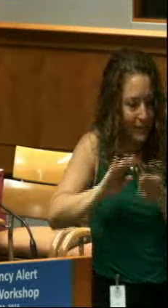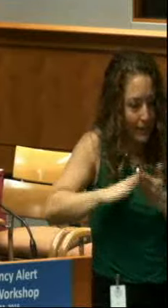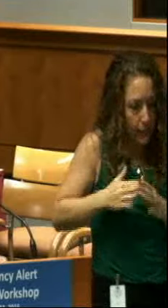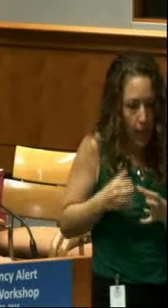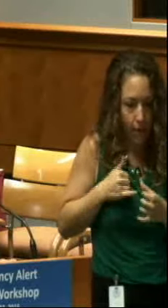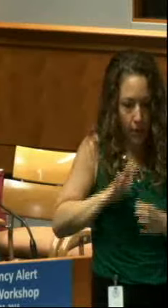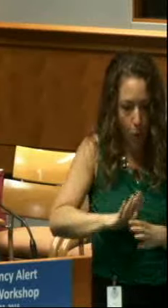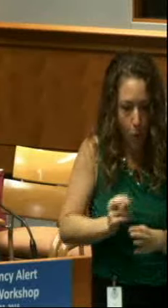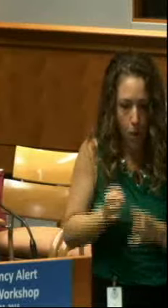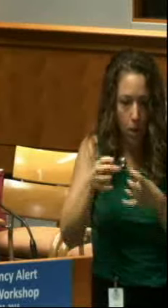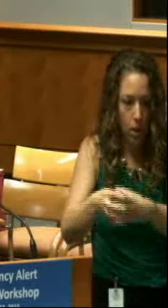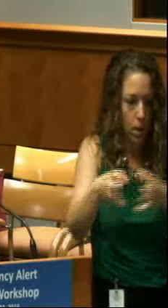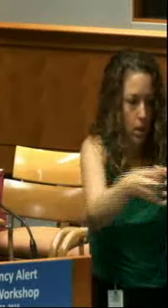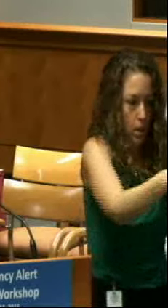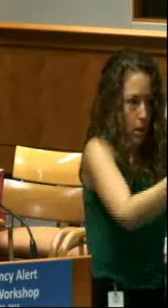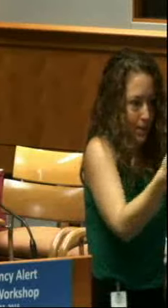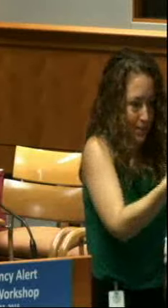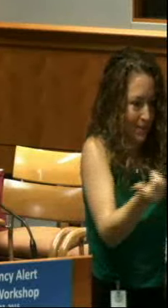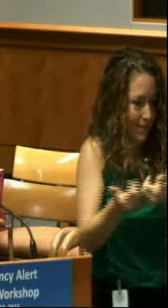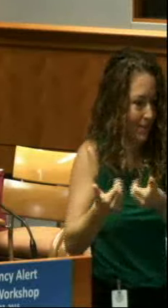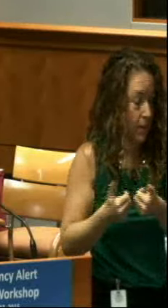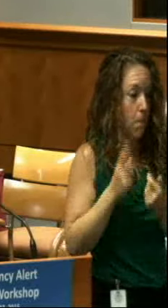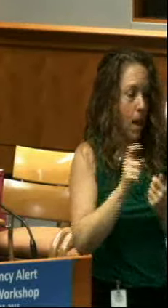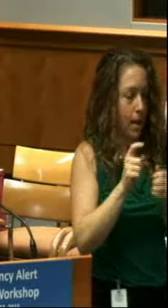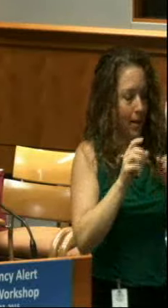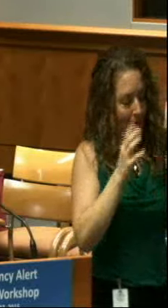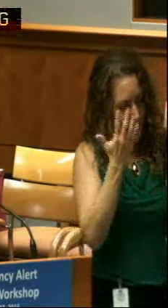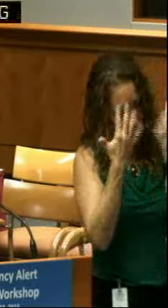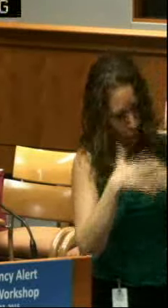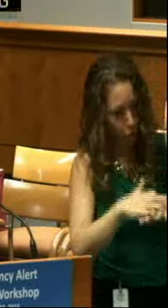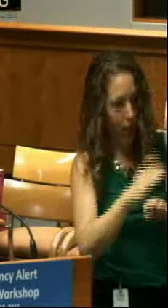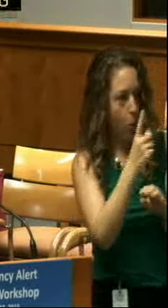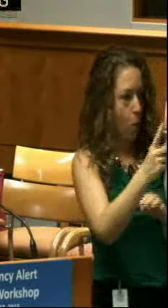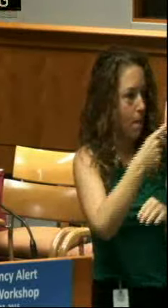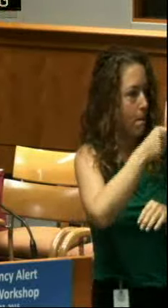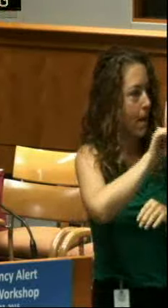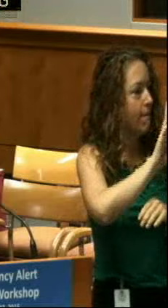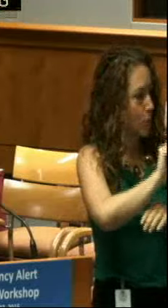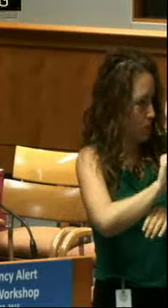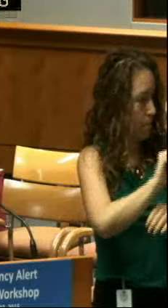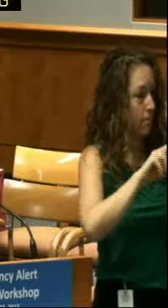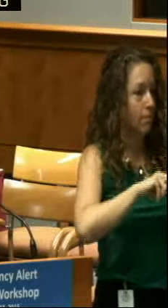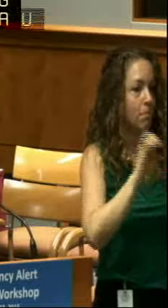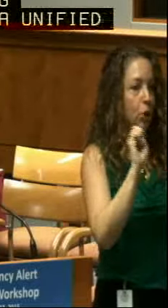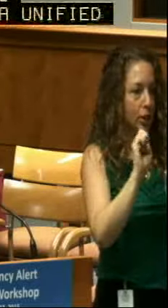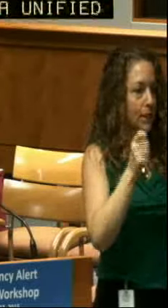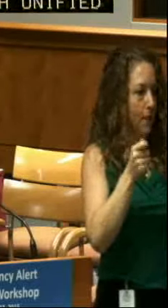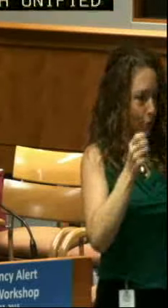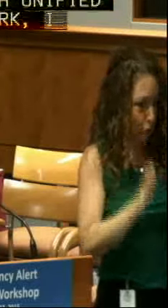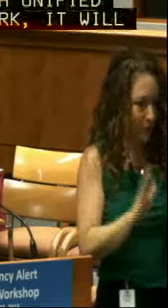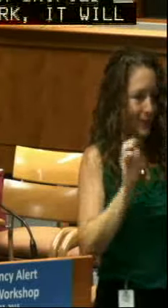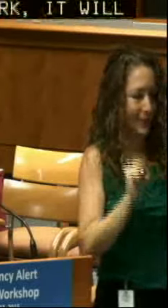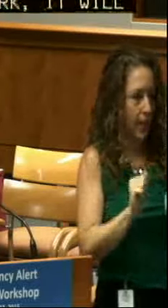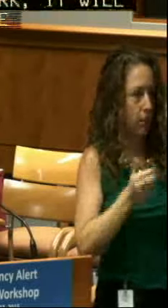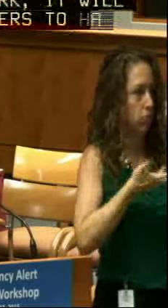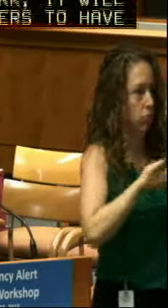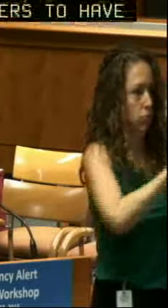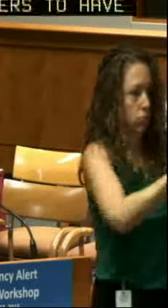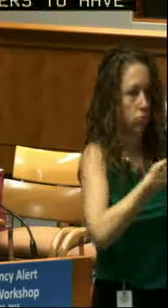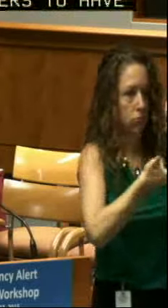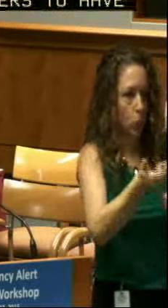framework will allow emergency managers to have that conversation with the community, a conversation,